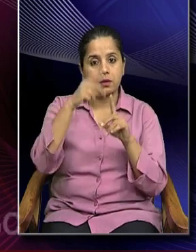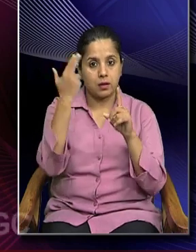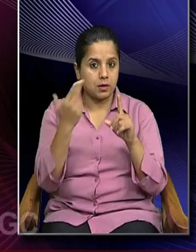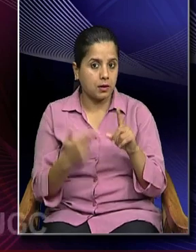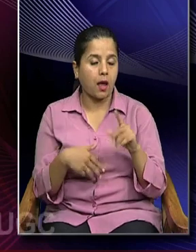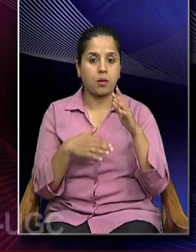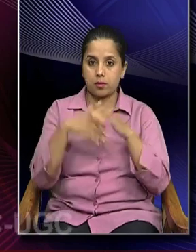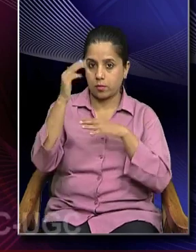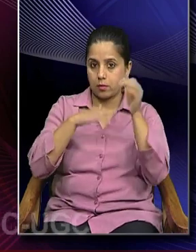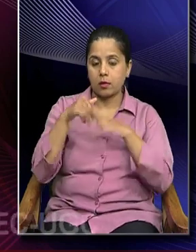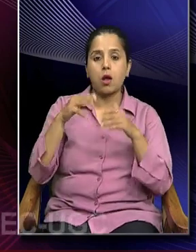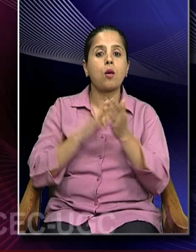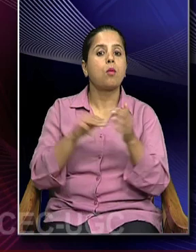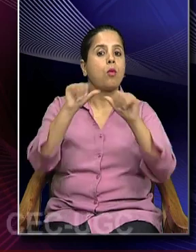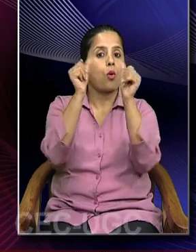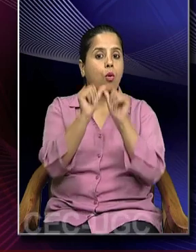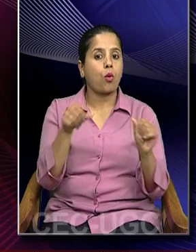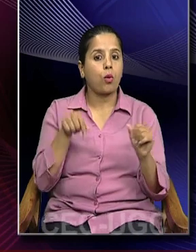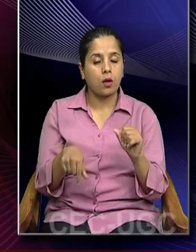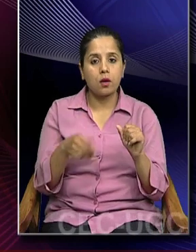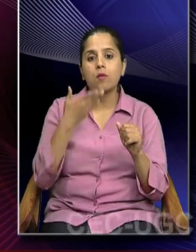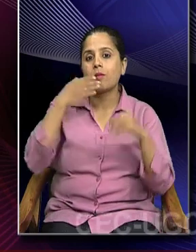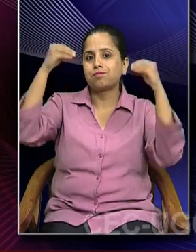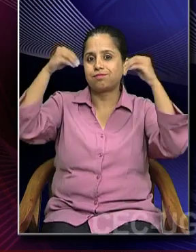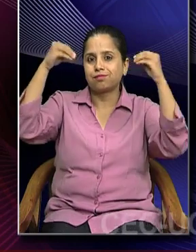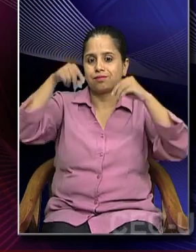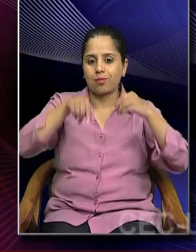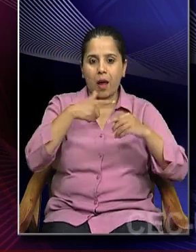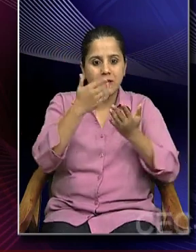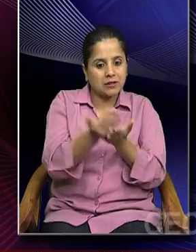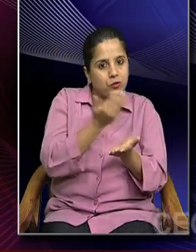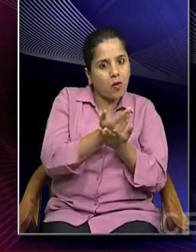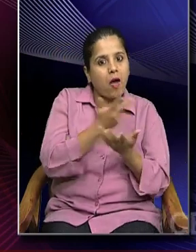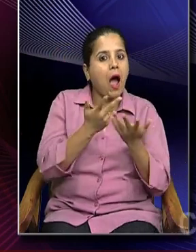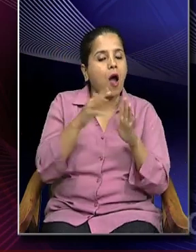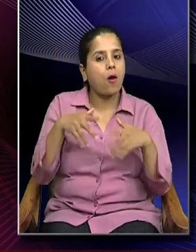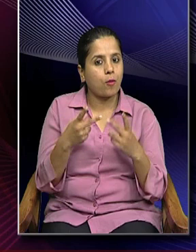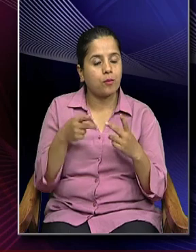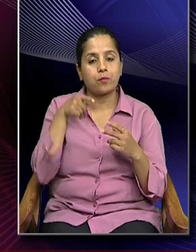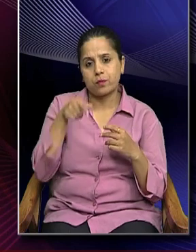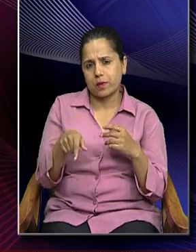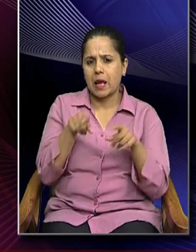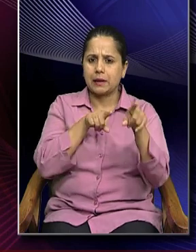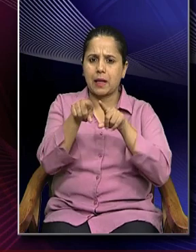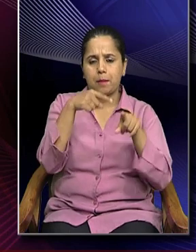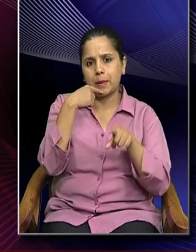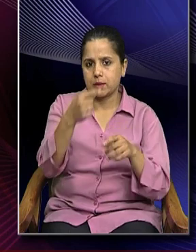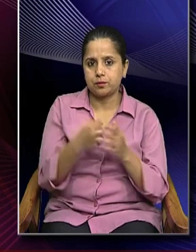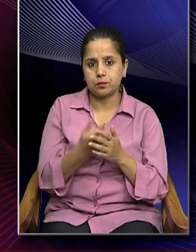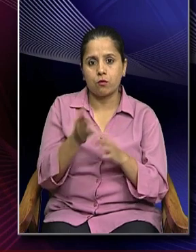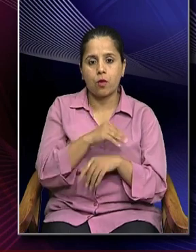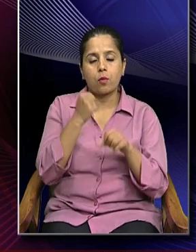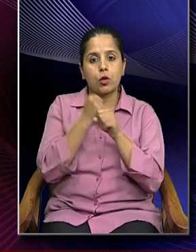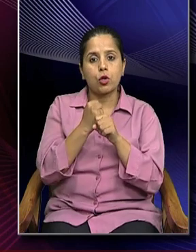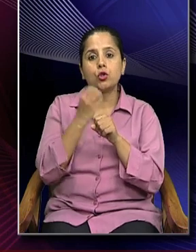build the model of rainwater harvesting system. Now, let's take an example from a